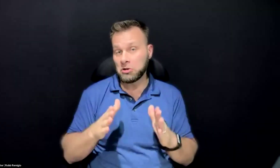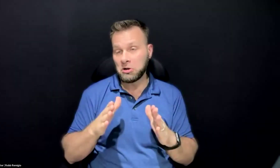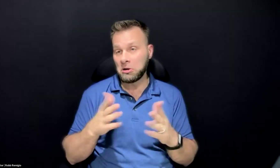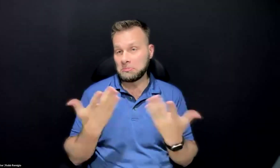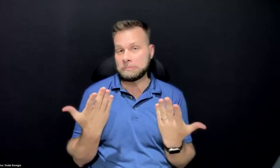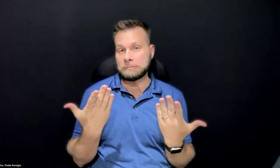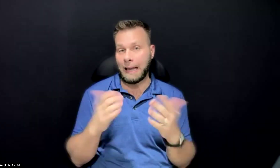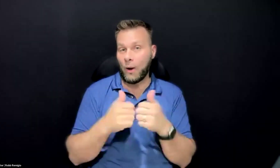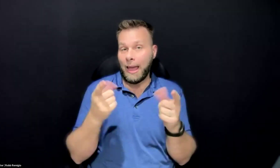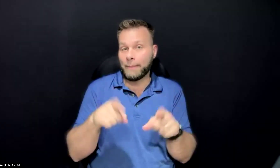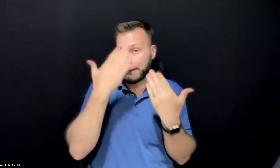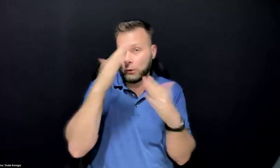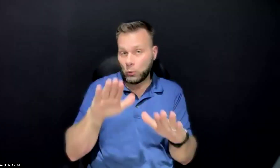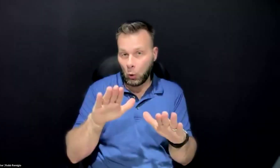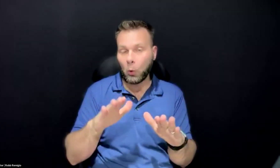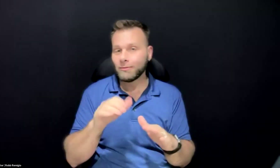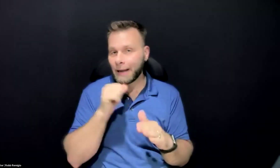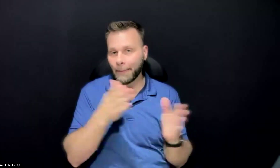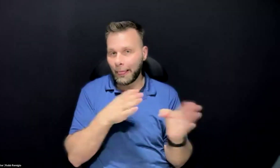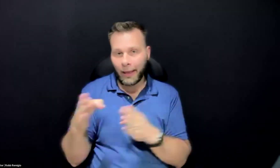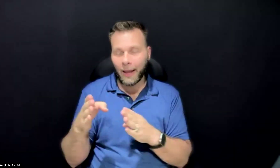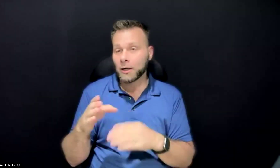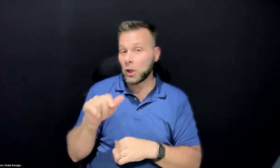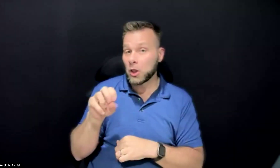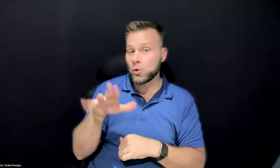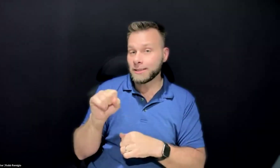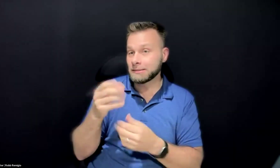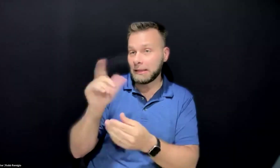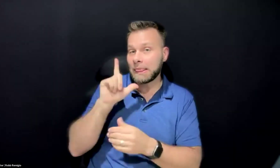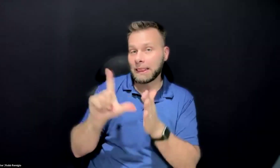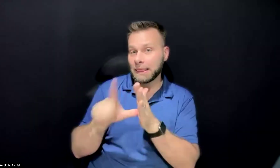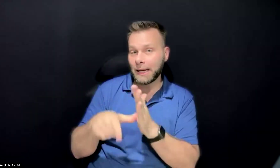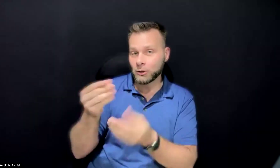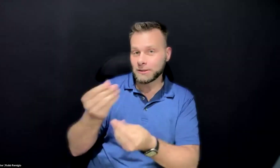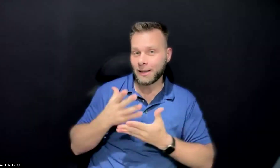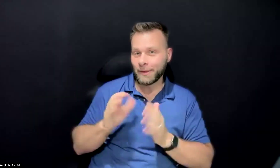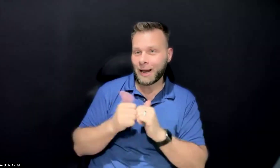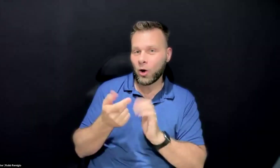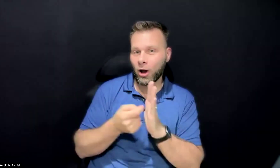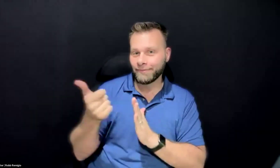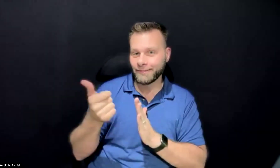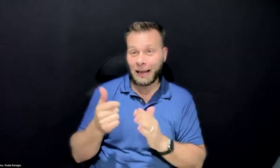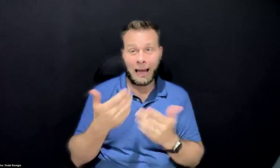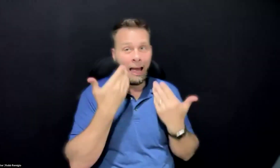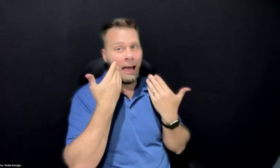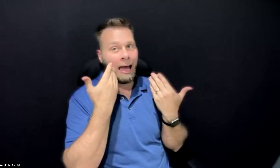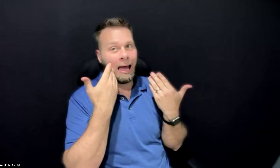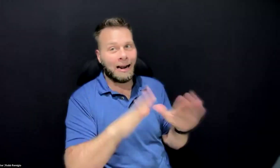tell me afterwards how to get rid of it. I don't even know. Oh my goodness. Yeah, we'll Okay. figure it out. We'll figure